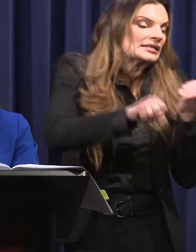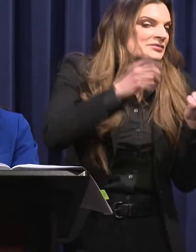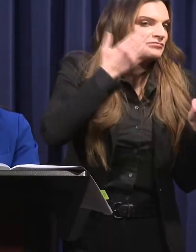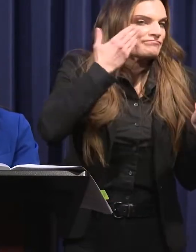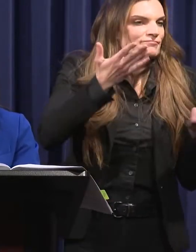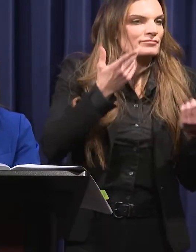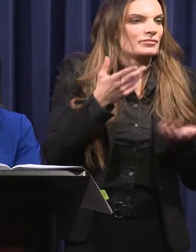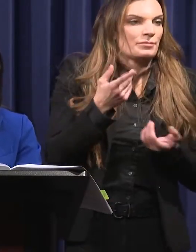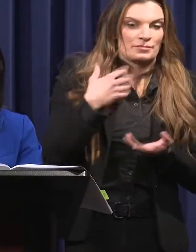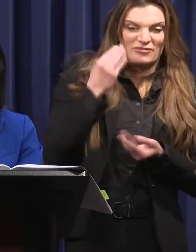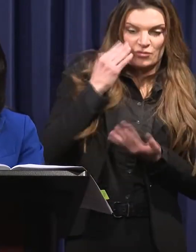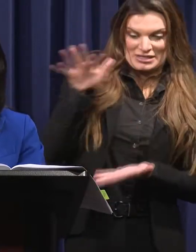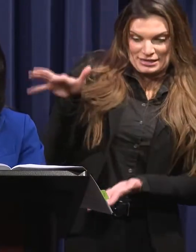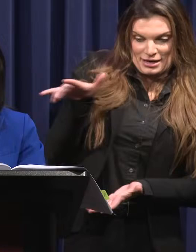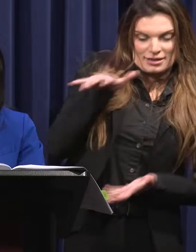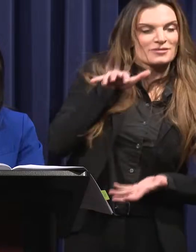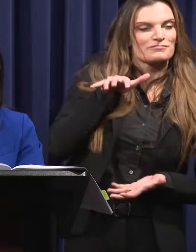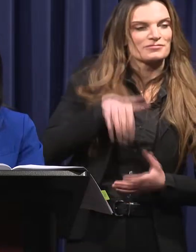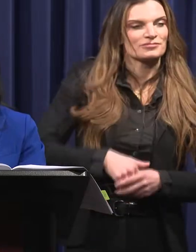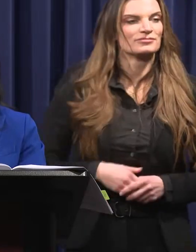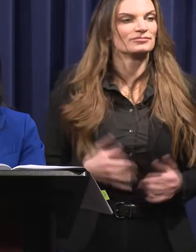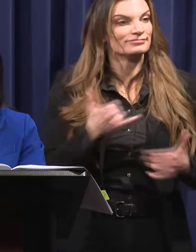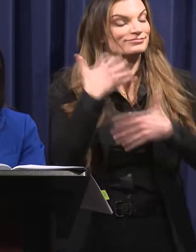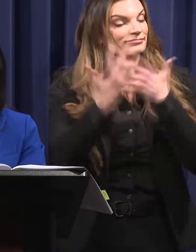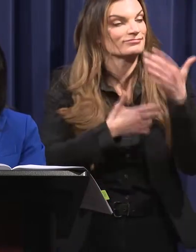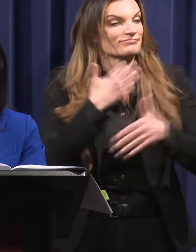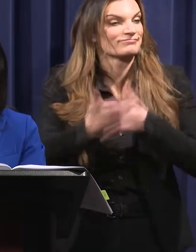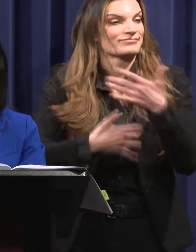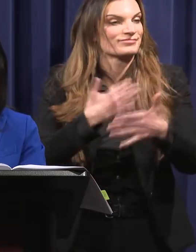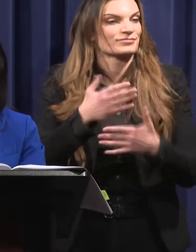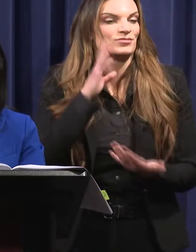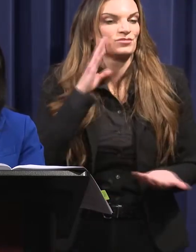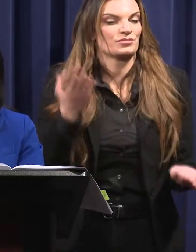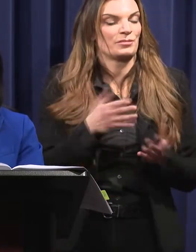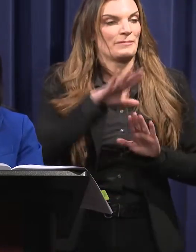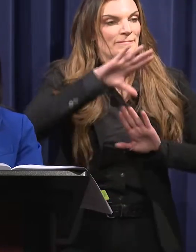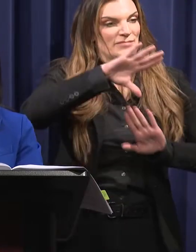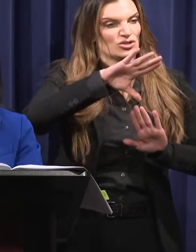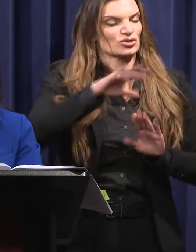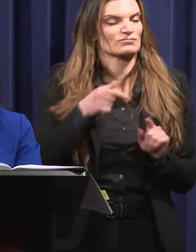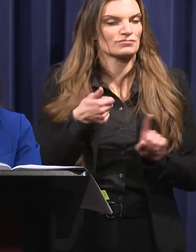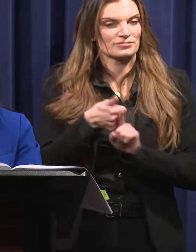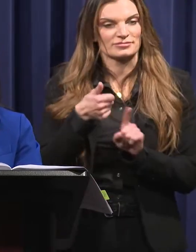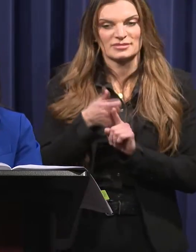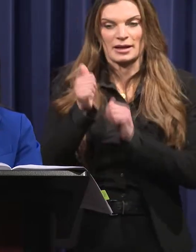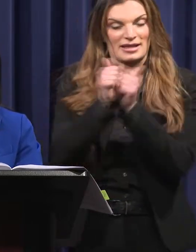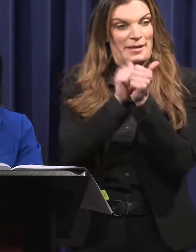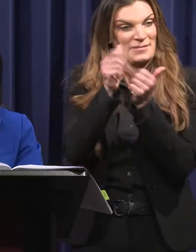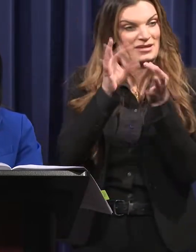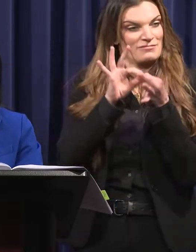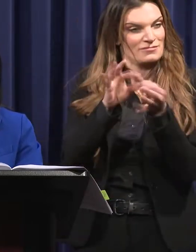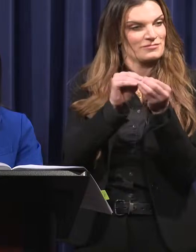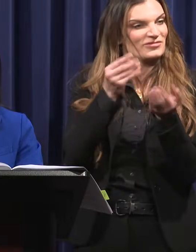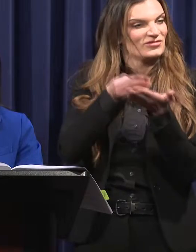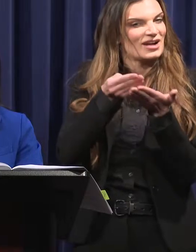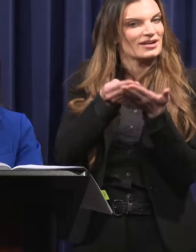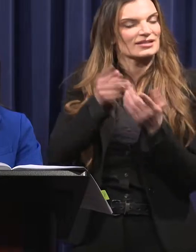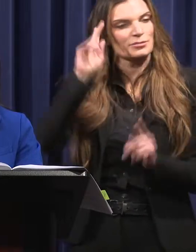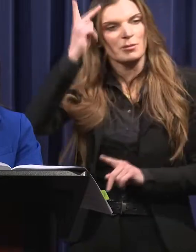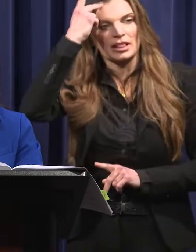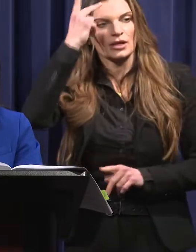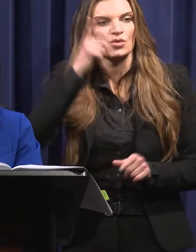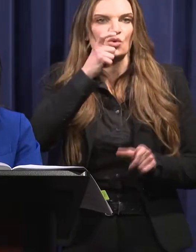move through these complex cases, and that is, of course, Michigan's campaign finance and